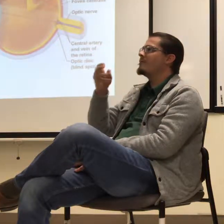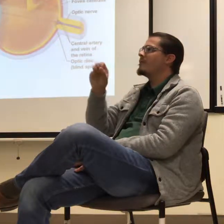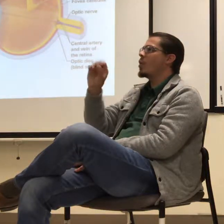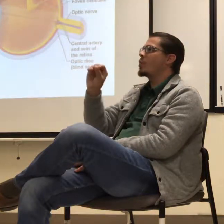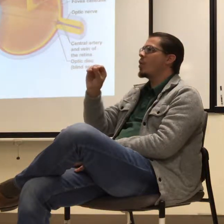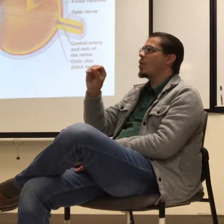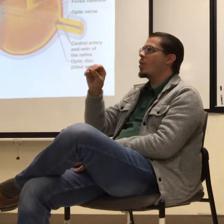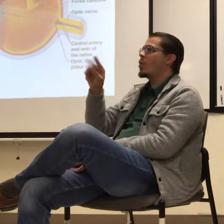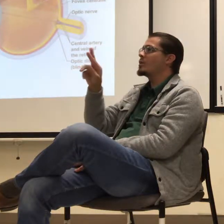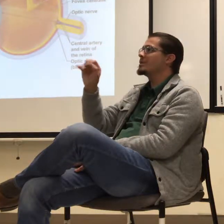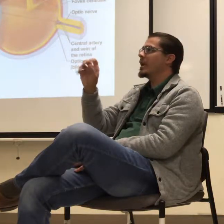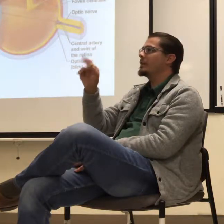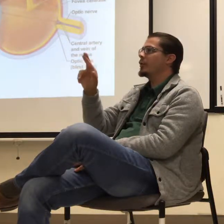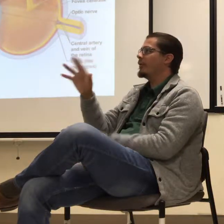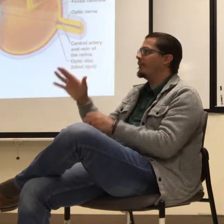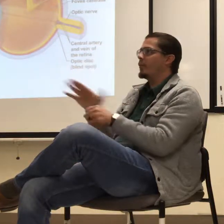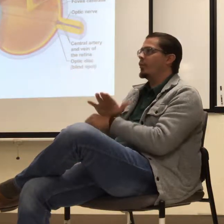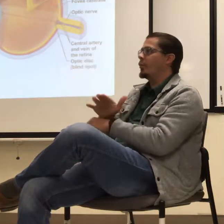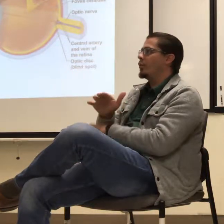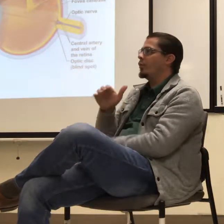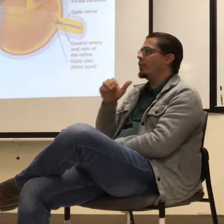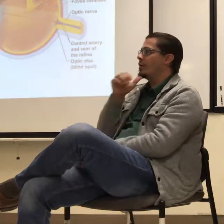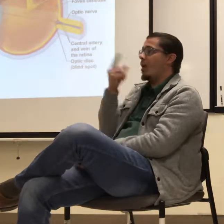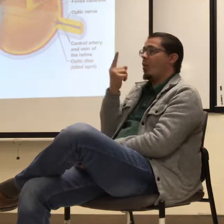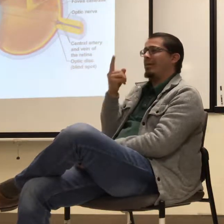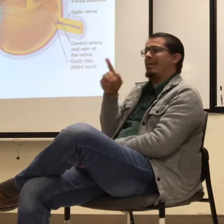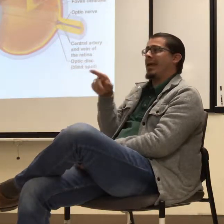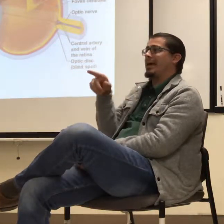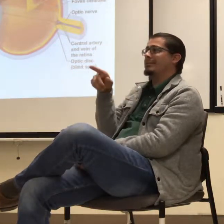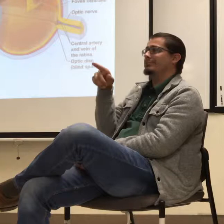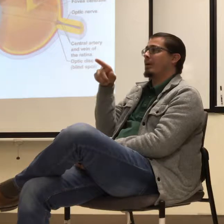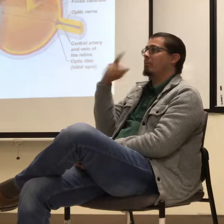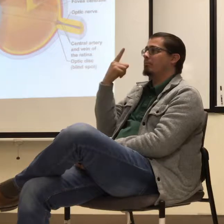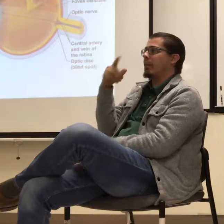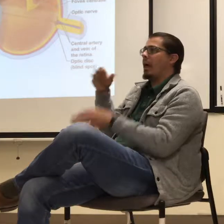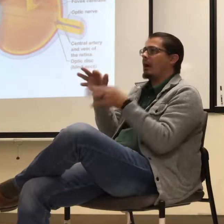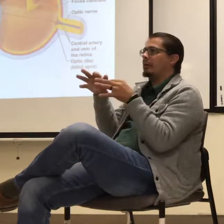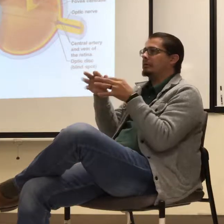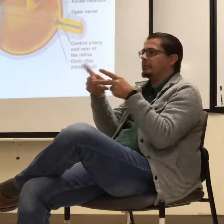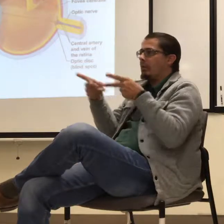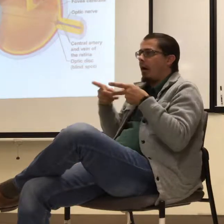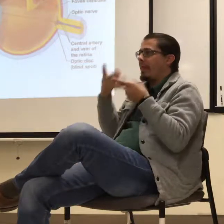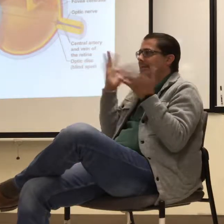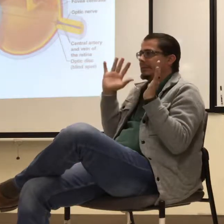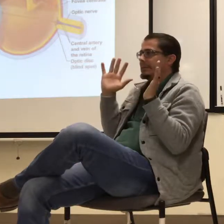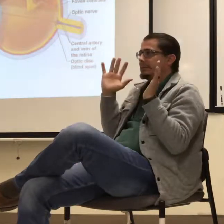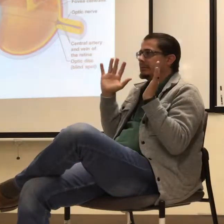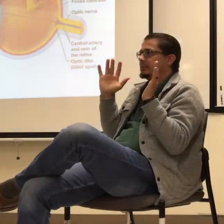throughout, just not the blind spot. So call any, I don't know, point to some random place.